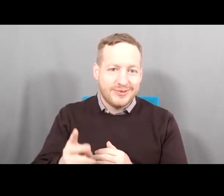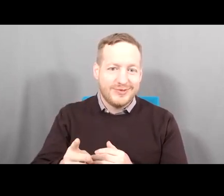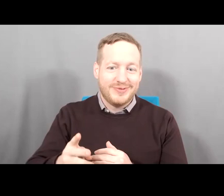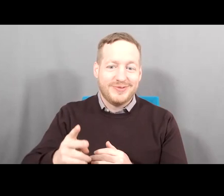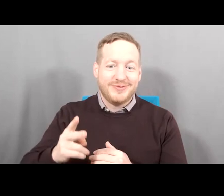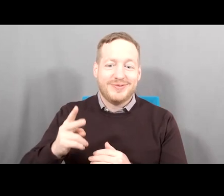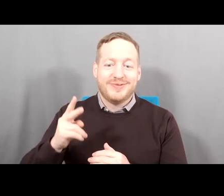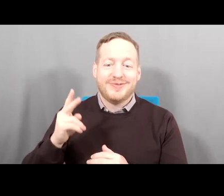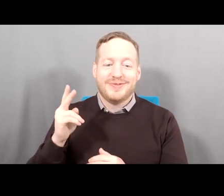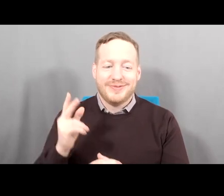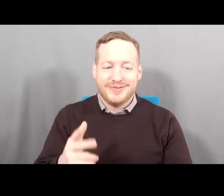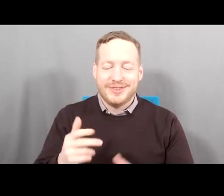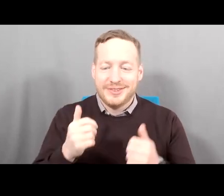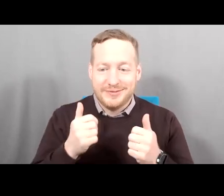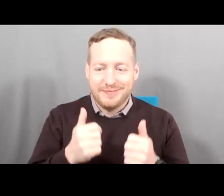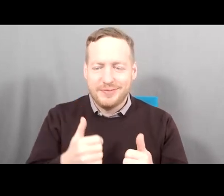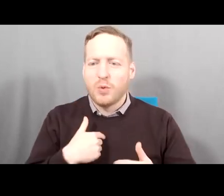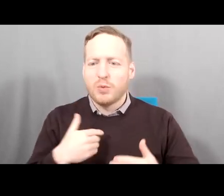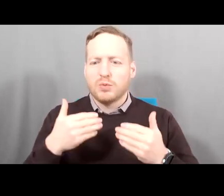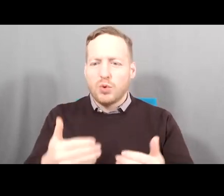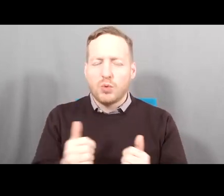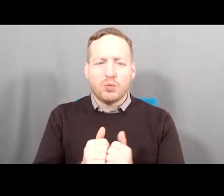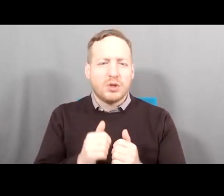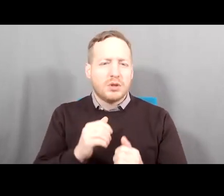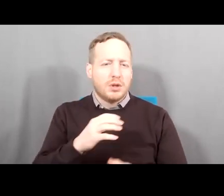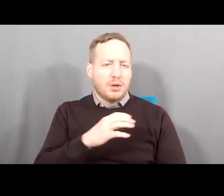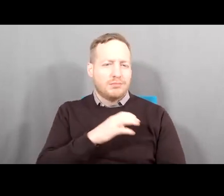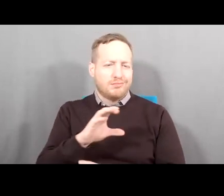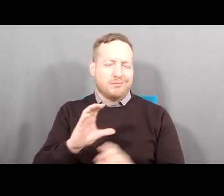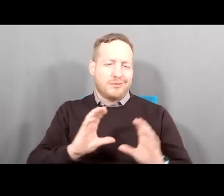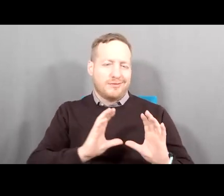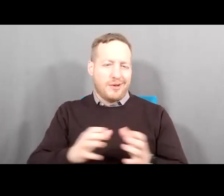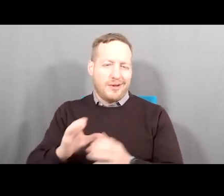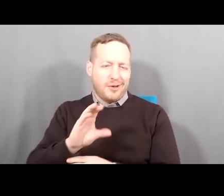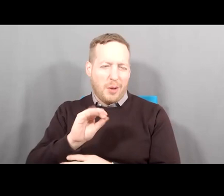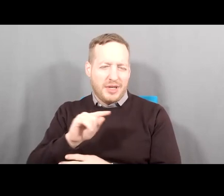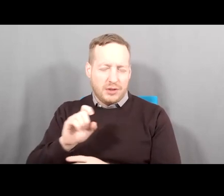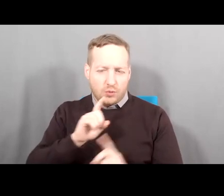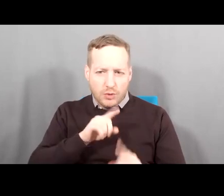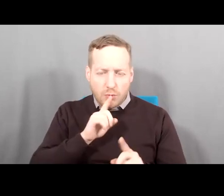Going once, going twice. All right.